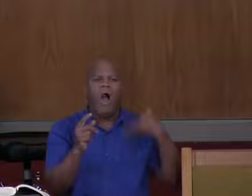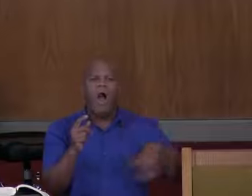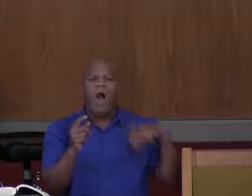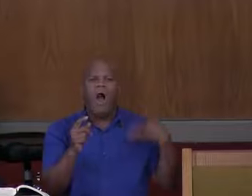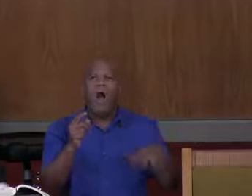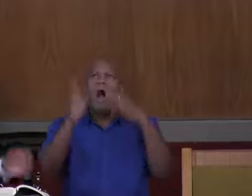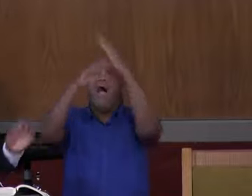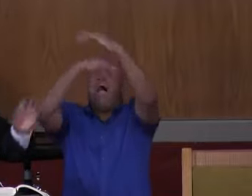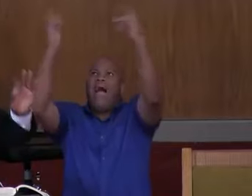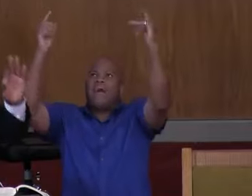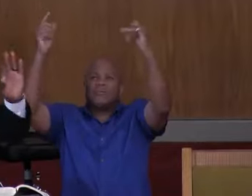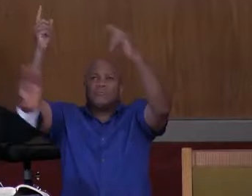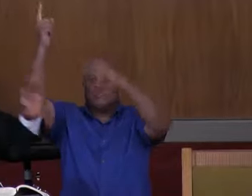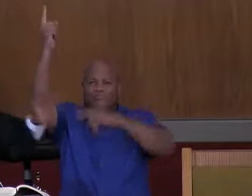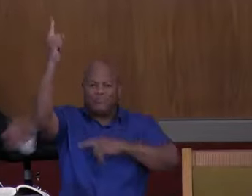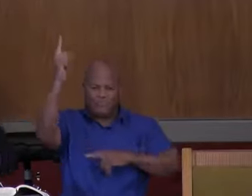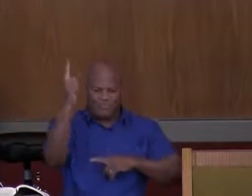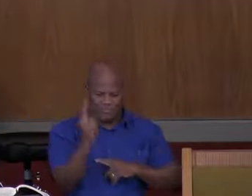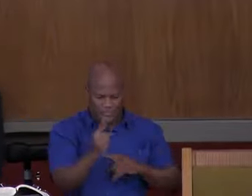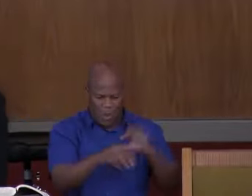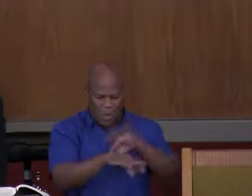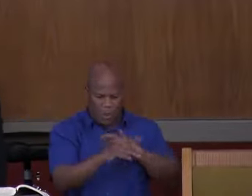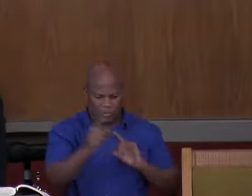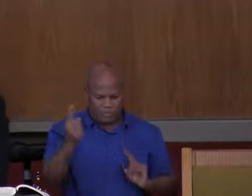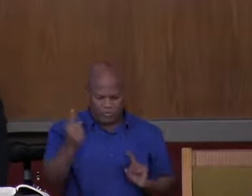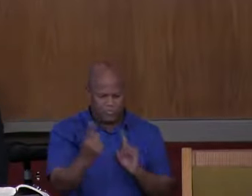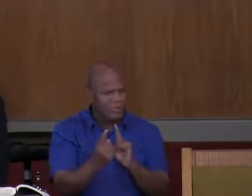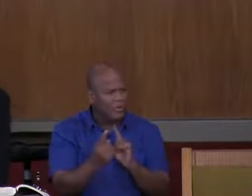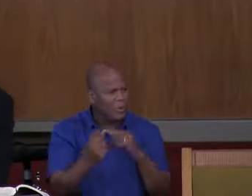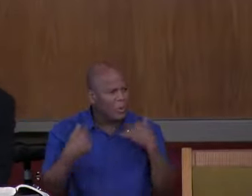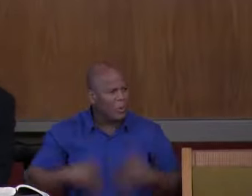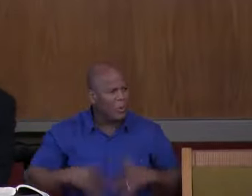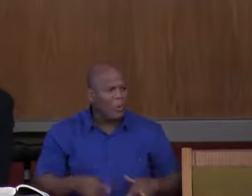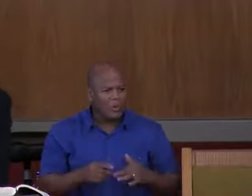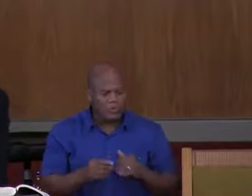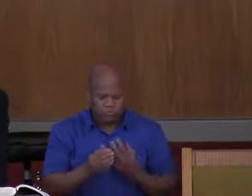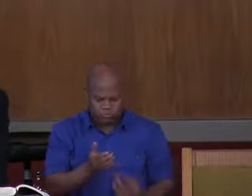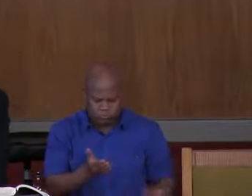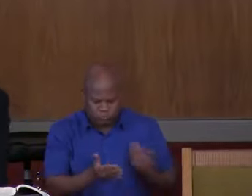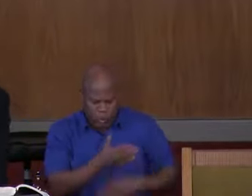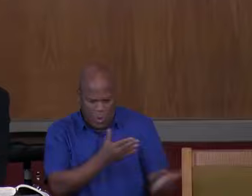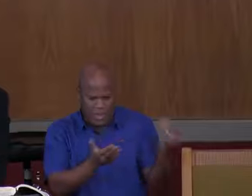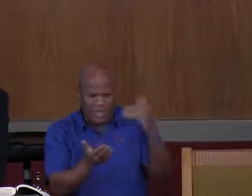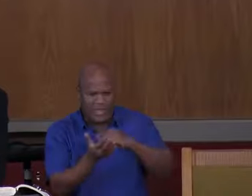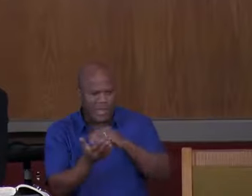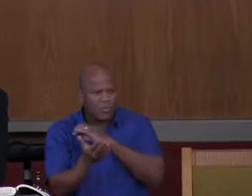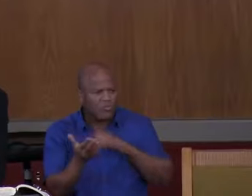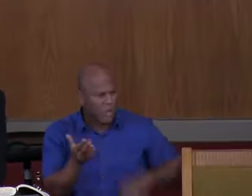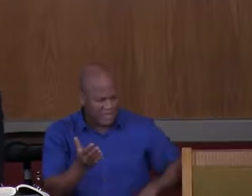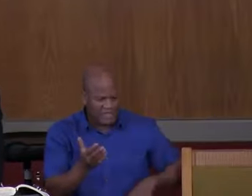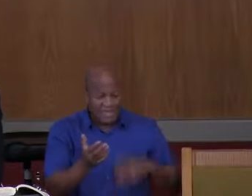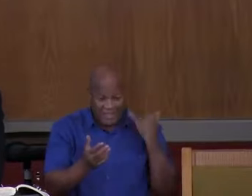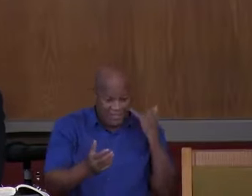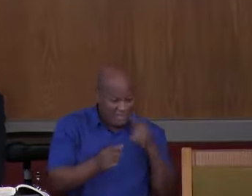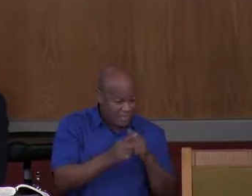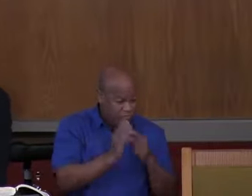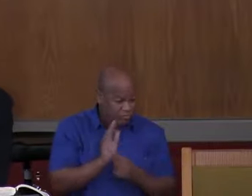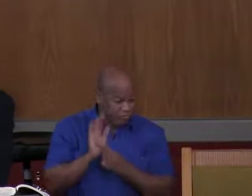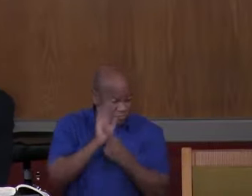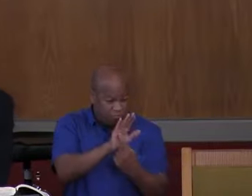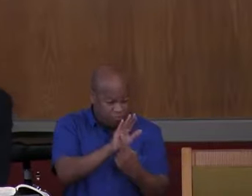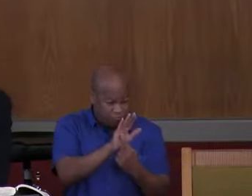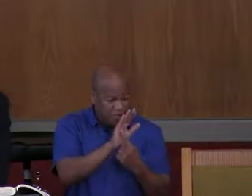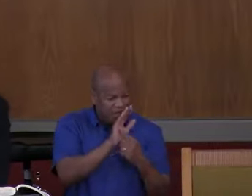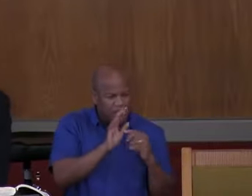Hebron and Debron, but in Christ Jesus, the incarnate Christ. He is the visible expression of the invisible God.